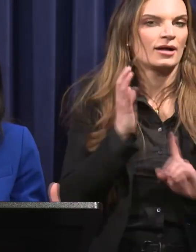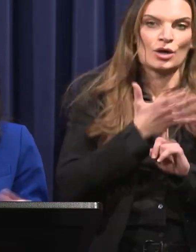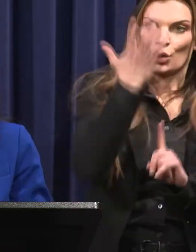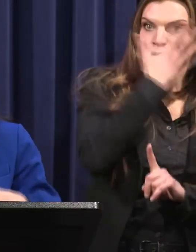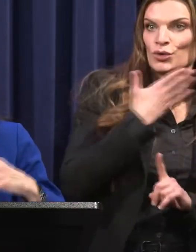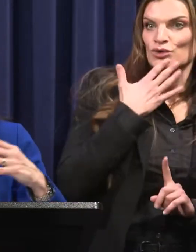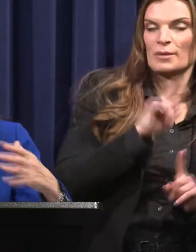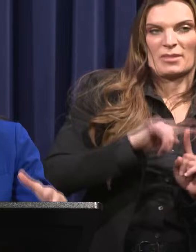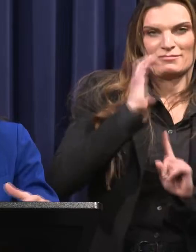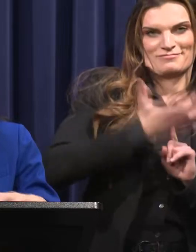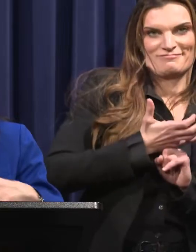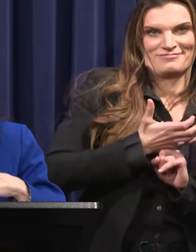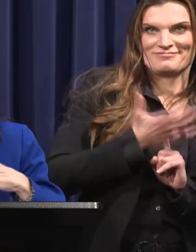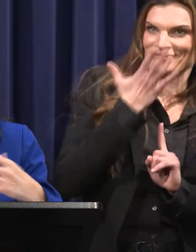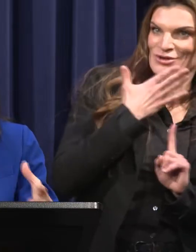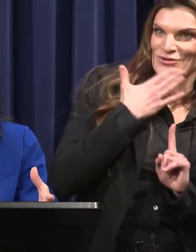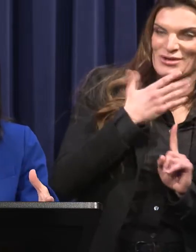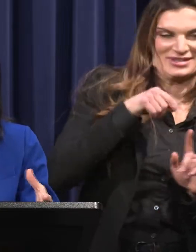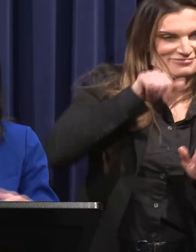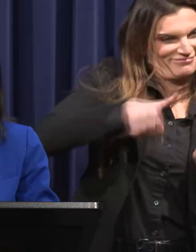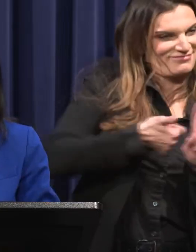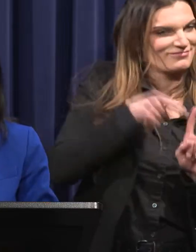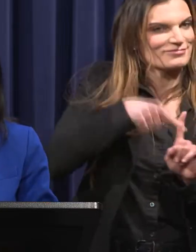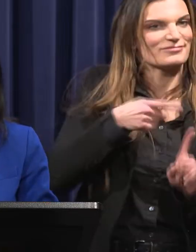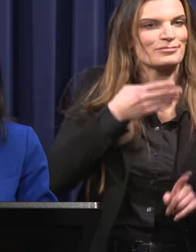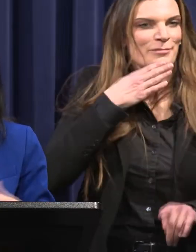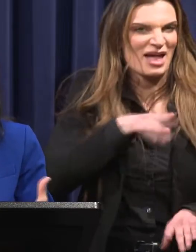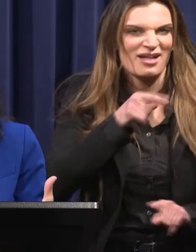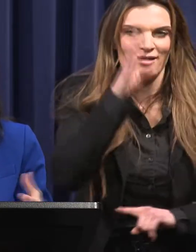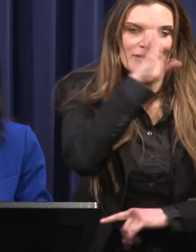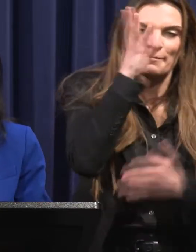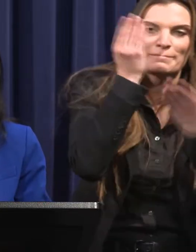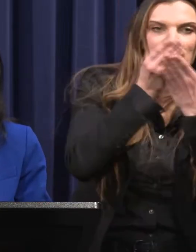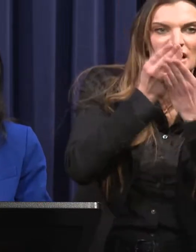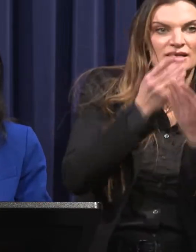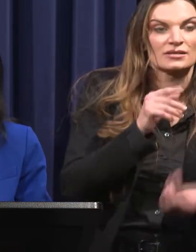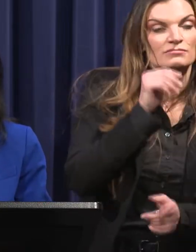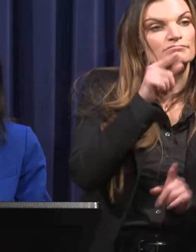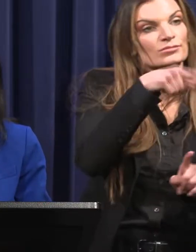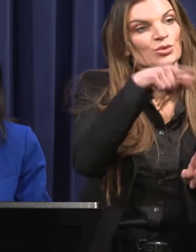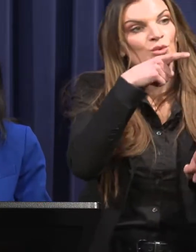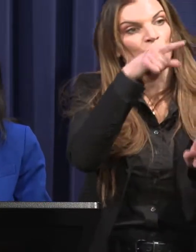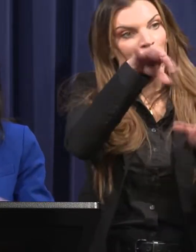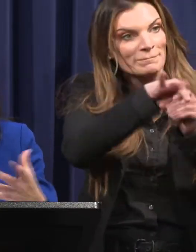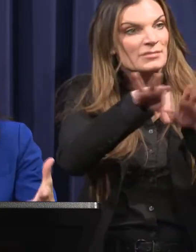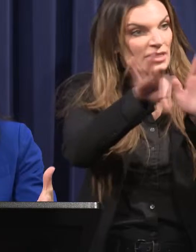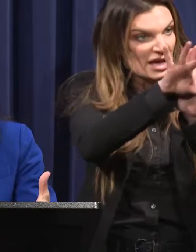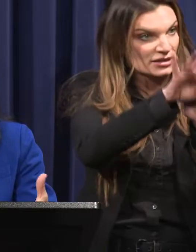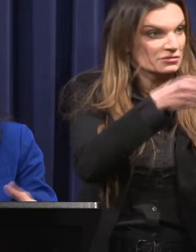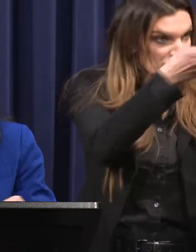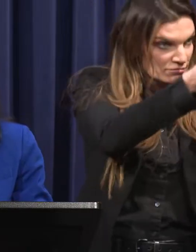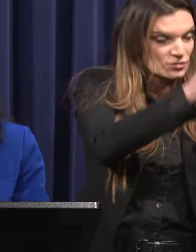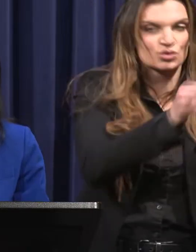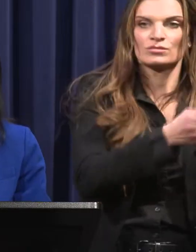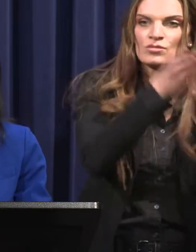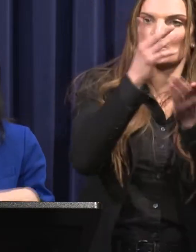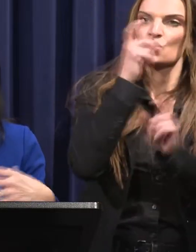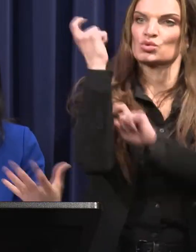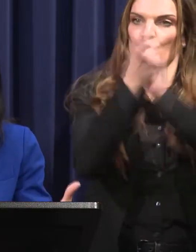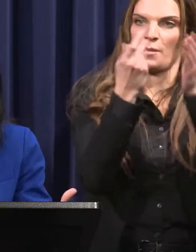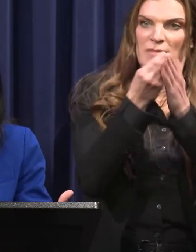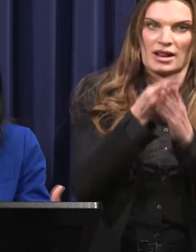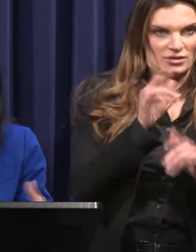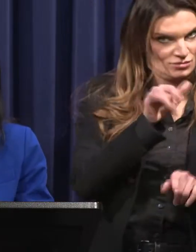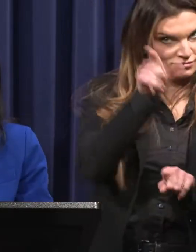capacities, and we're not just talking about electeds. We're also talking about the donors. We're also talking about